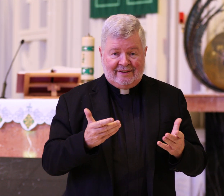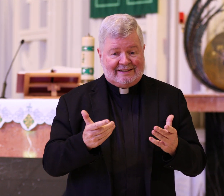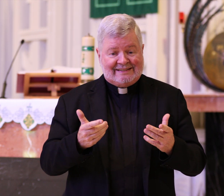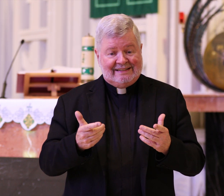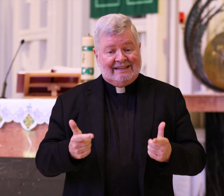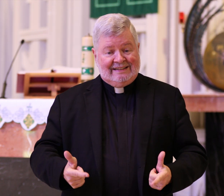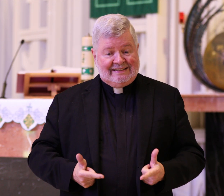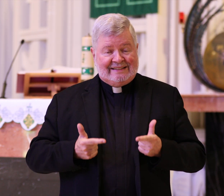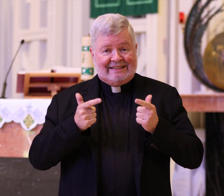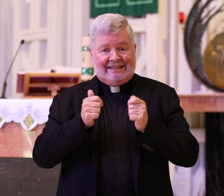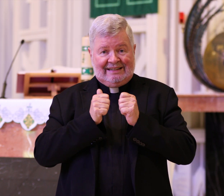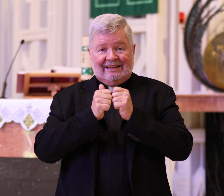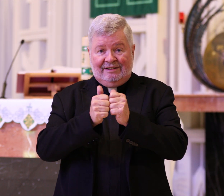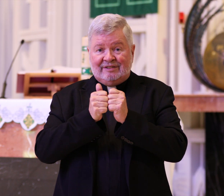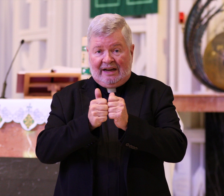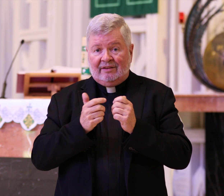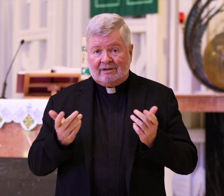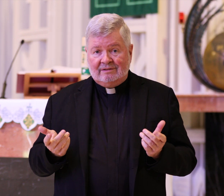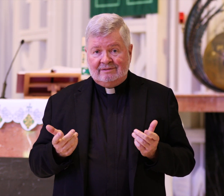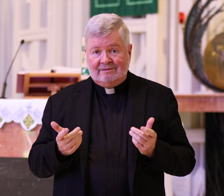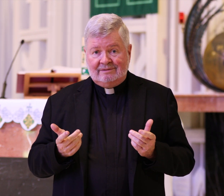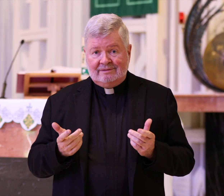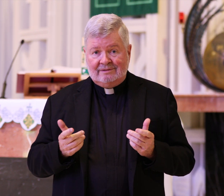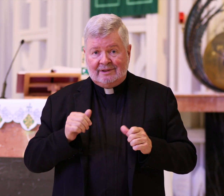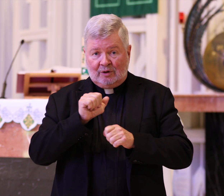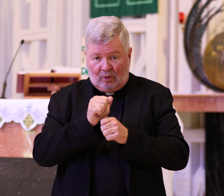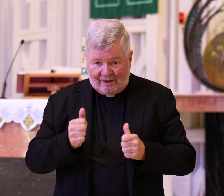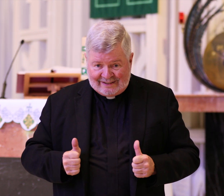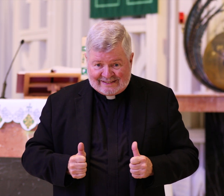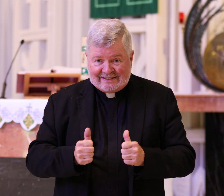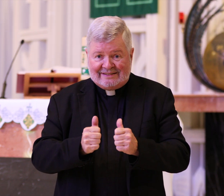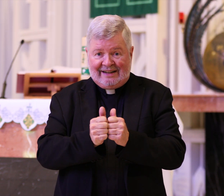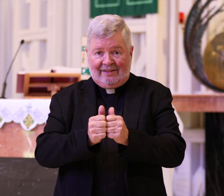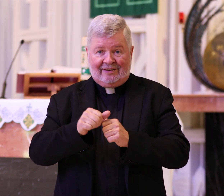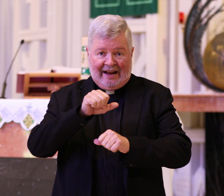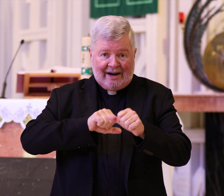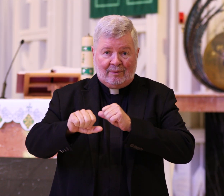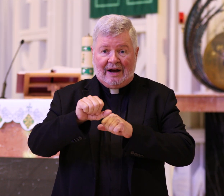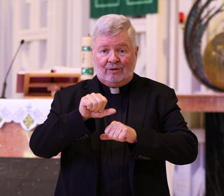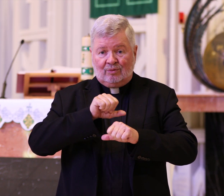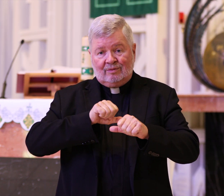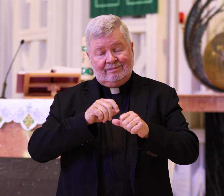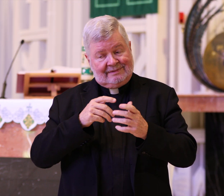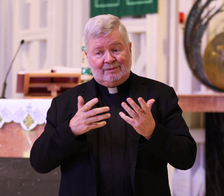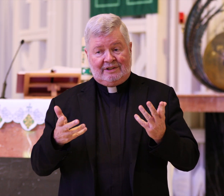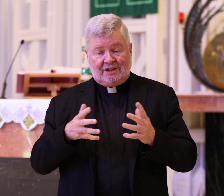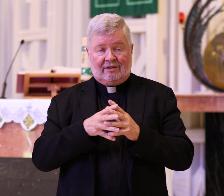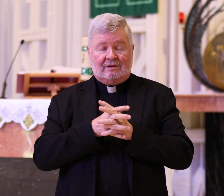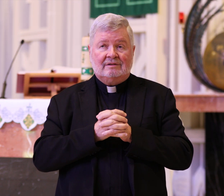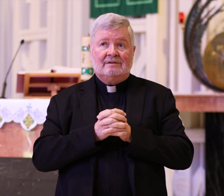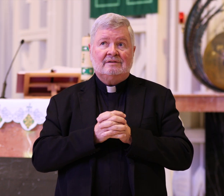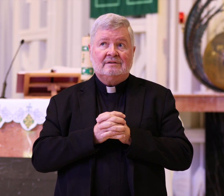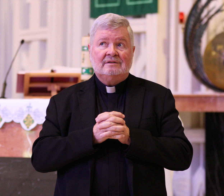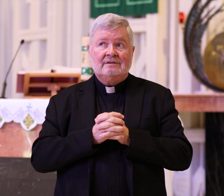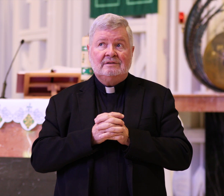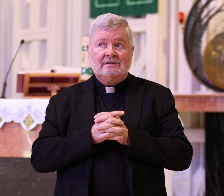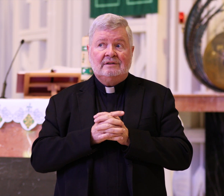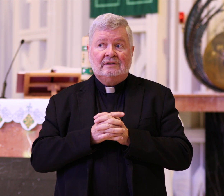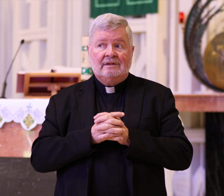things, live together and work together and hang around with each other.